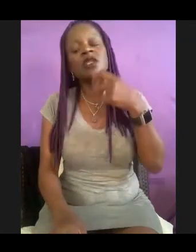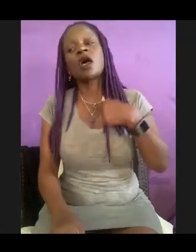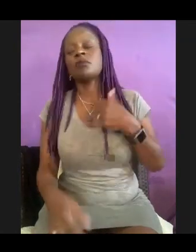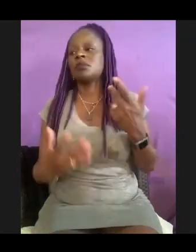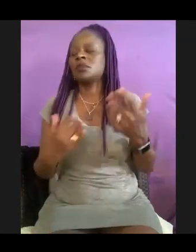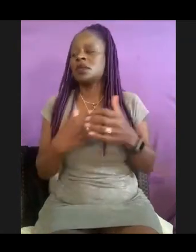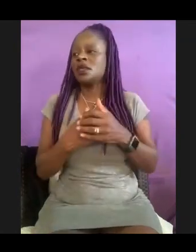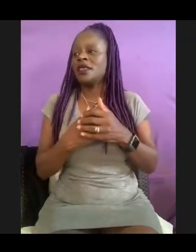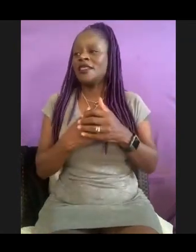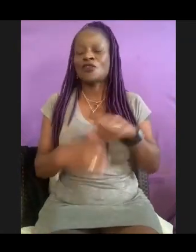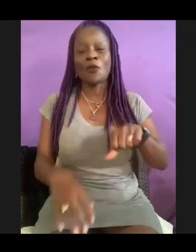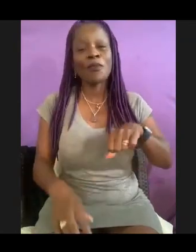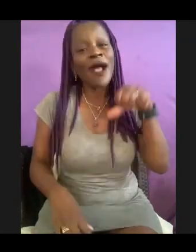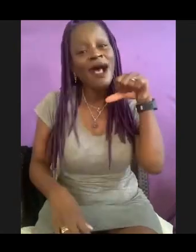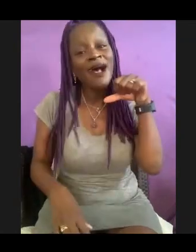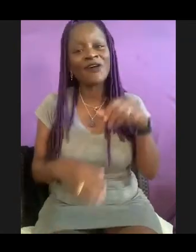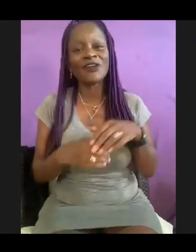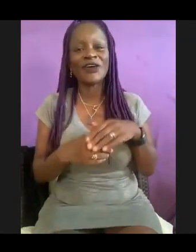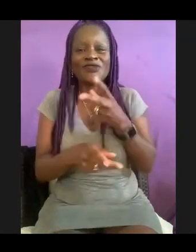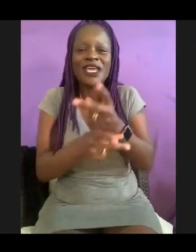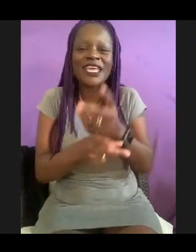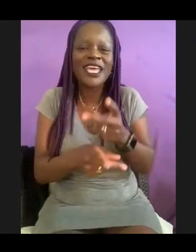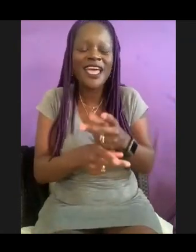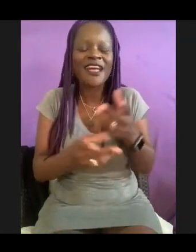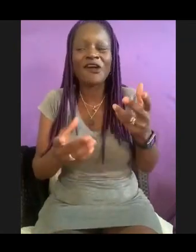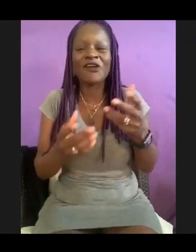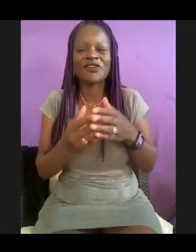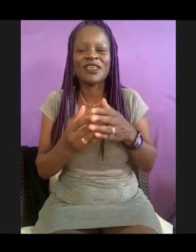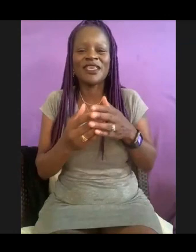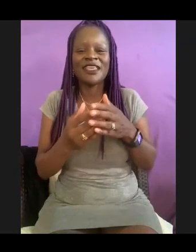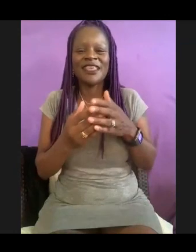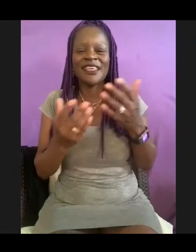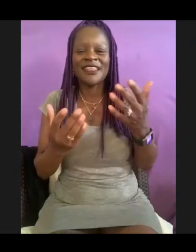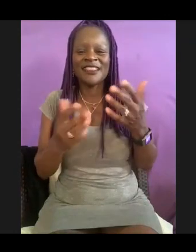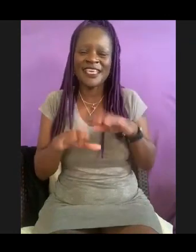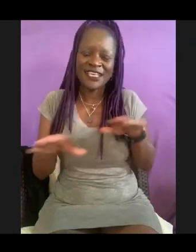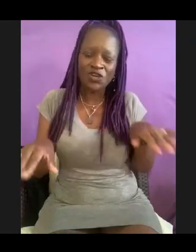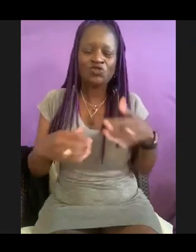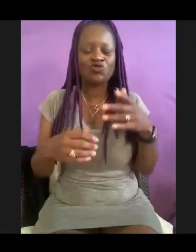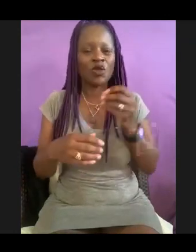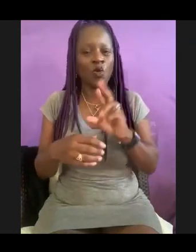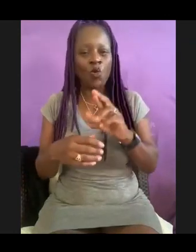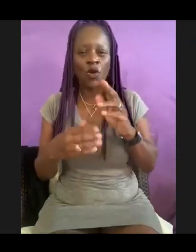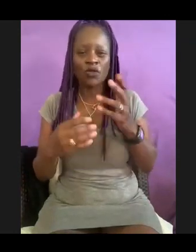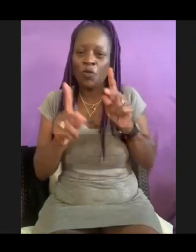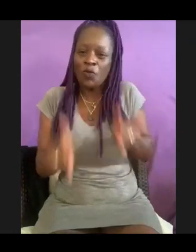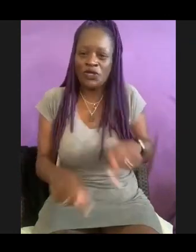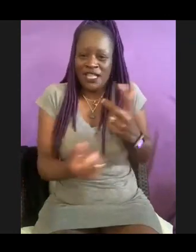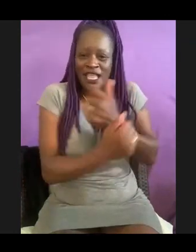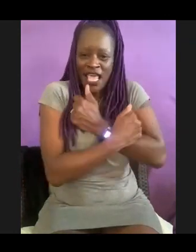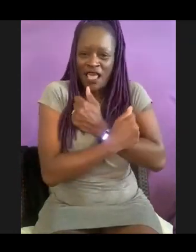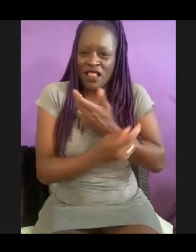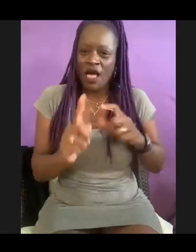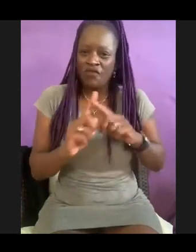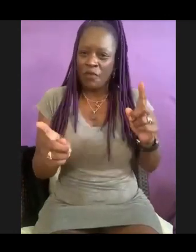of taking care of the loved ones. This seems so small, but it was the look on